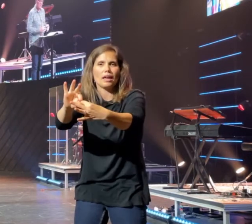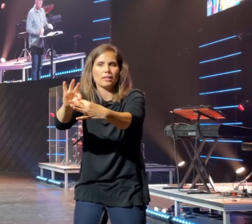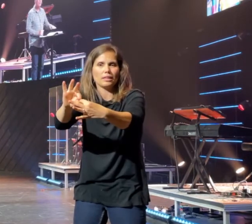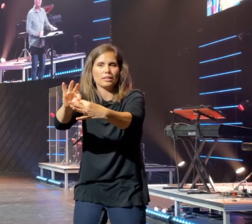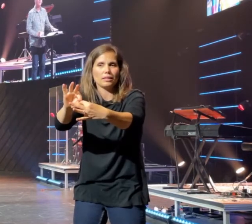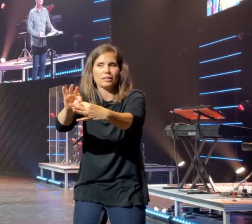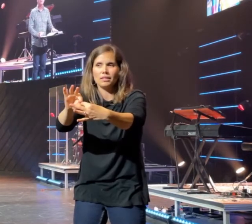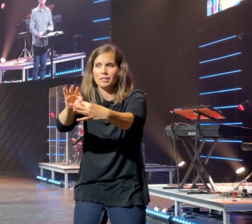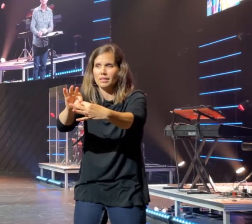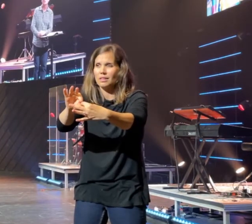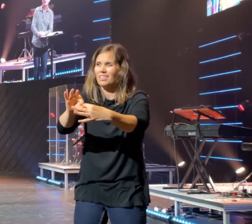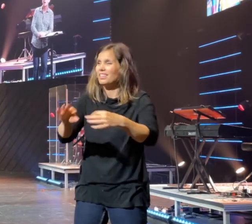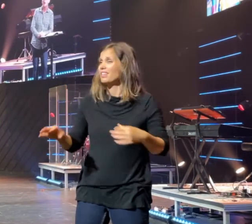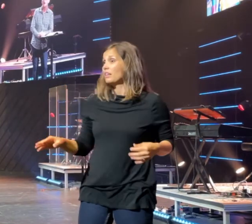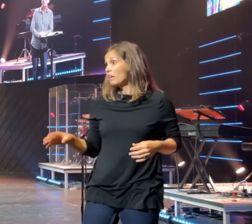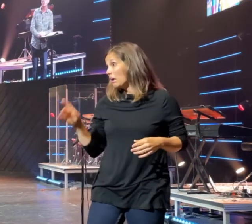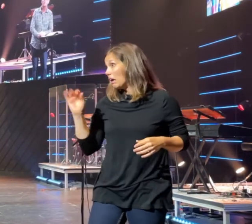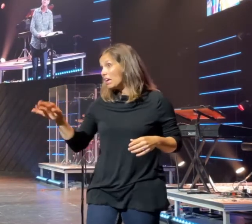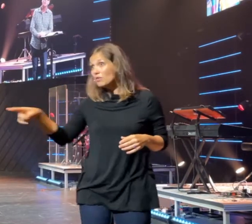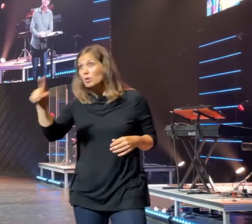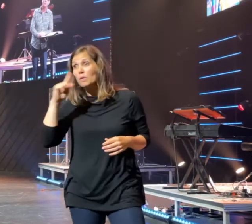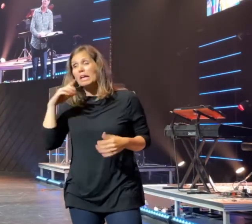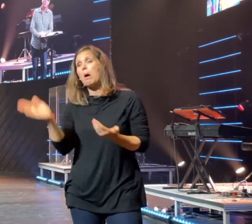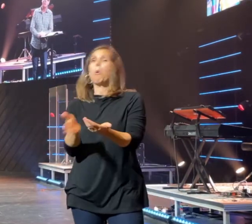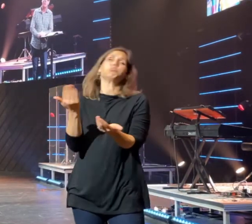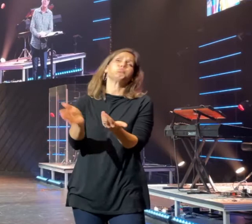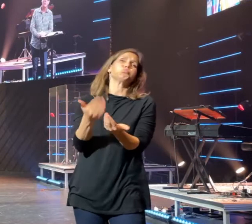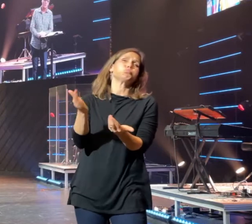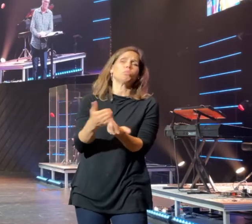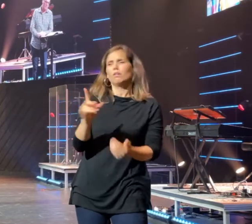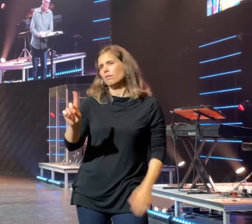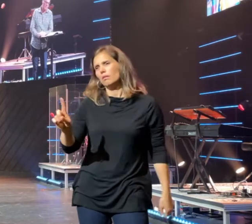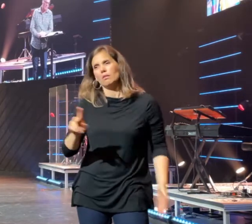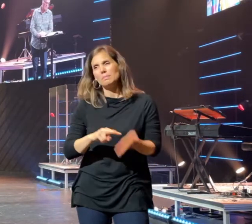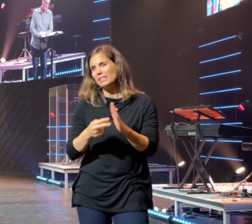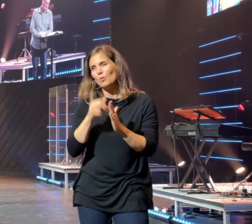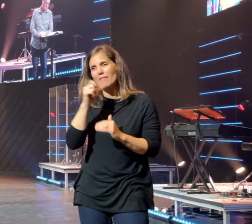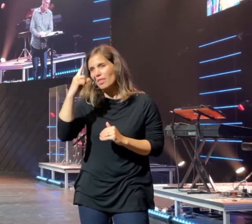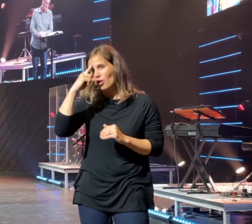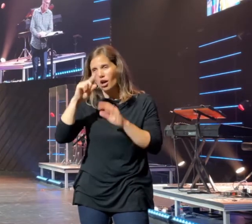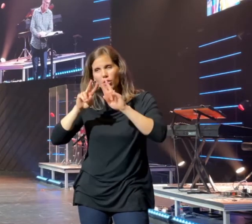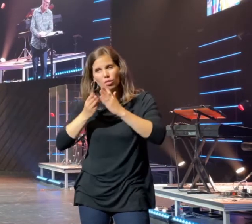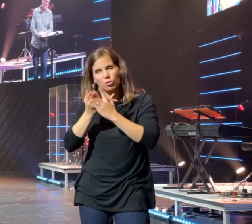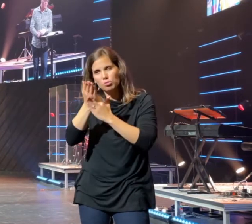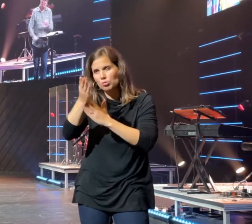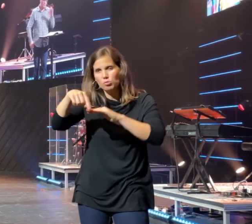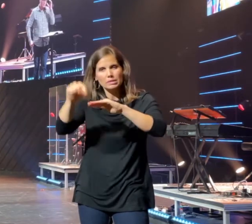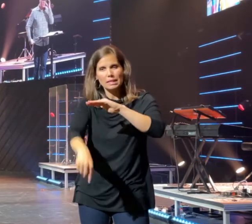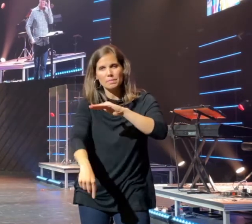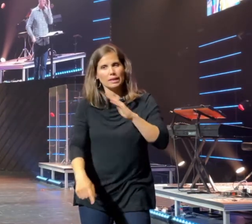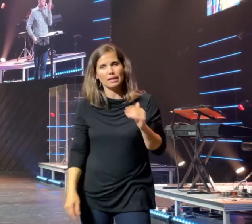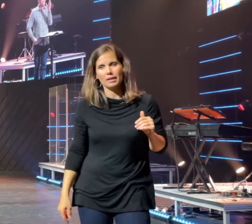And if you don't think that this is a hard work, a difficult work, you haven't thought about it very deeply. You know, one of the